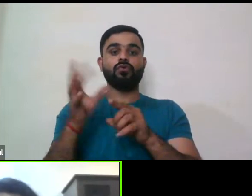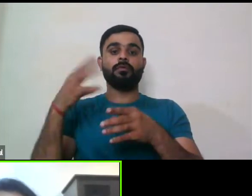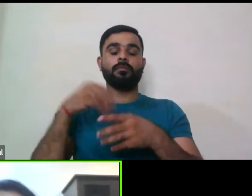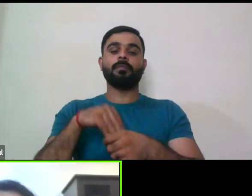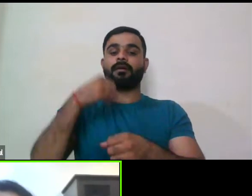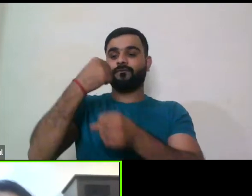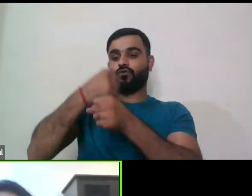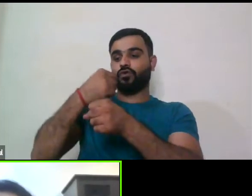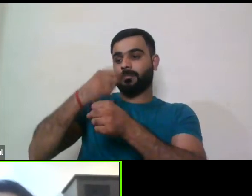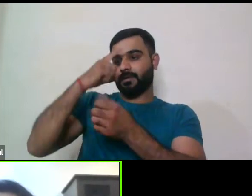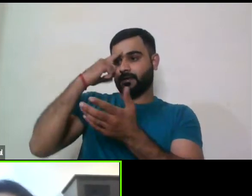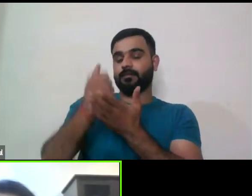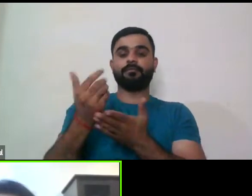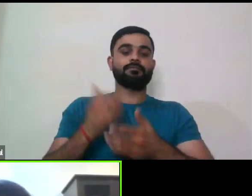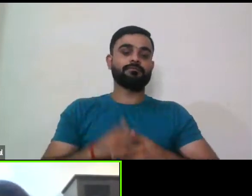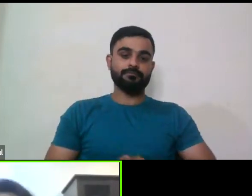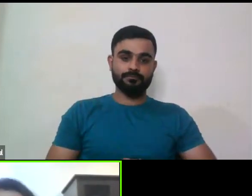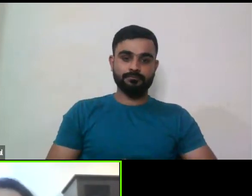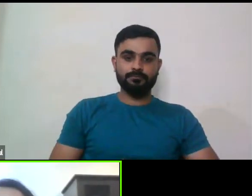pro-government decisions.